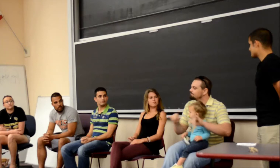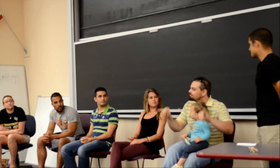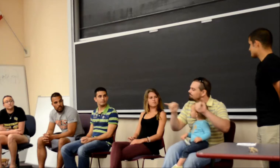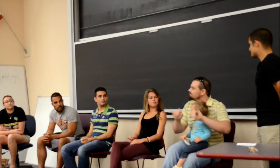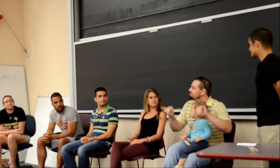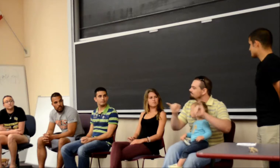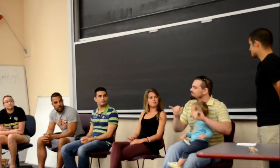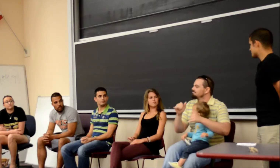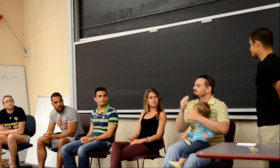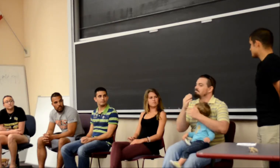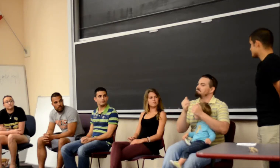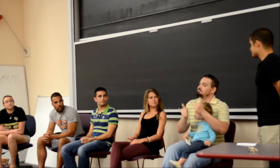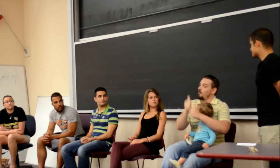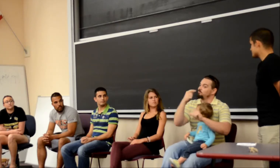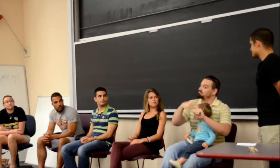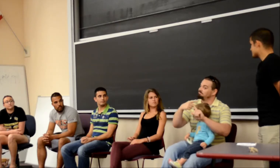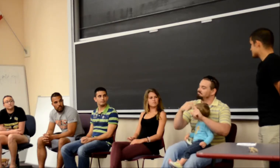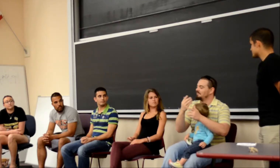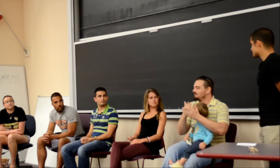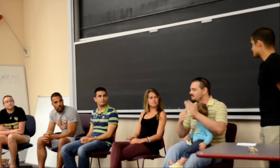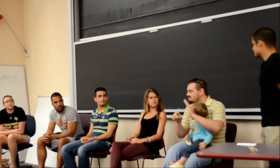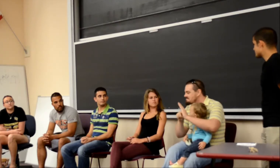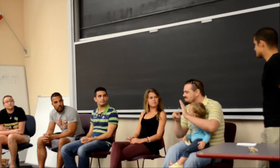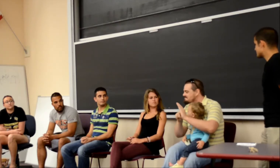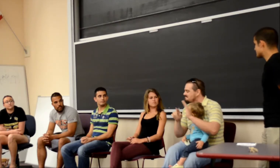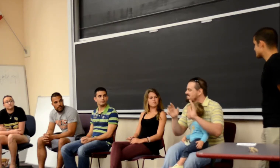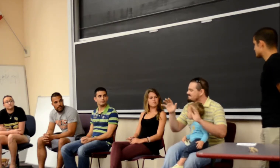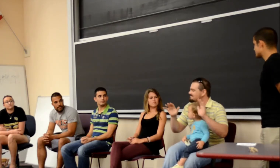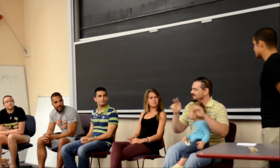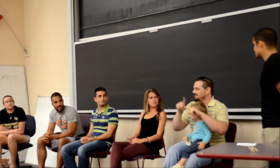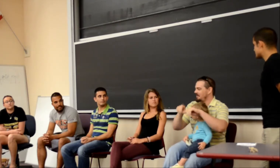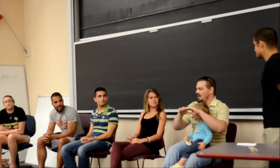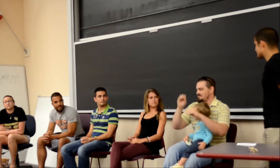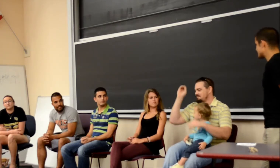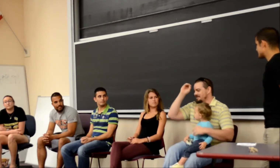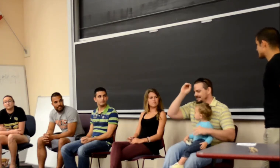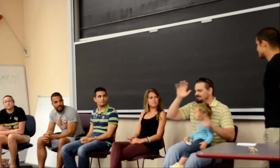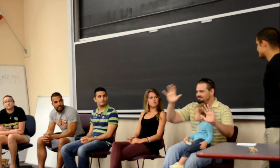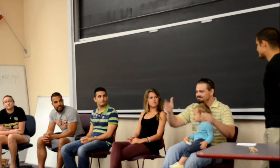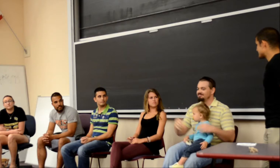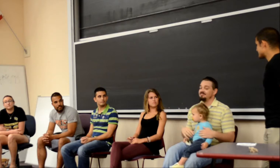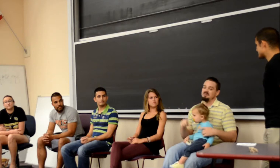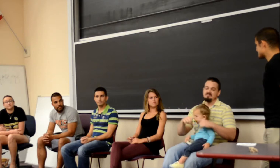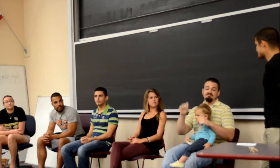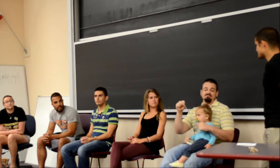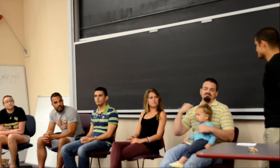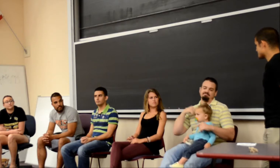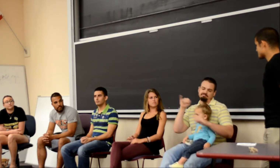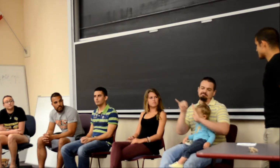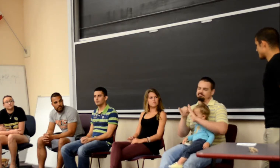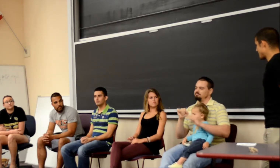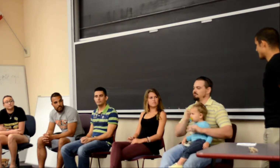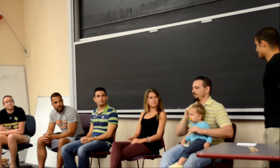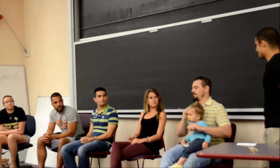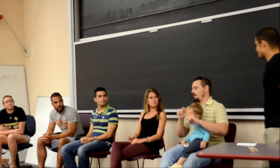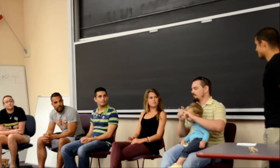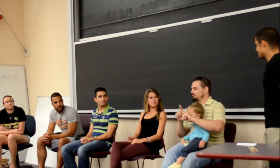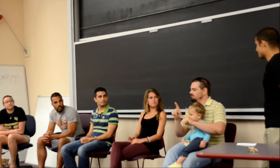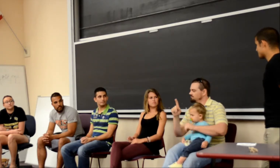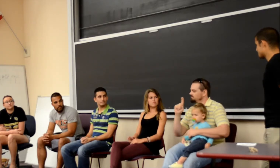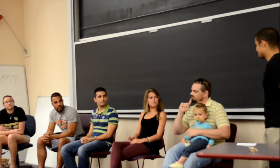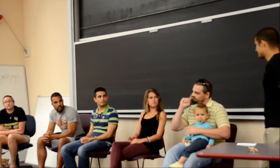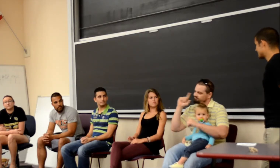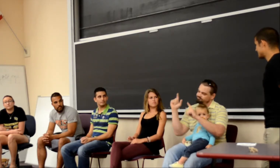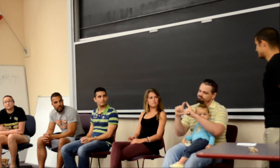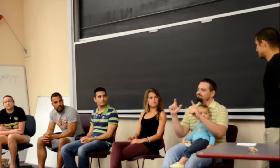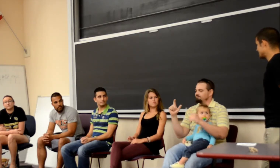So we have our own customs and habits that relate to our culture. Some are positive, some are negative, depending on the opinion,